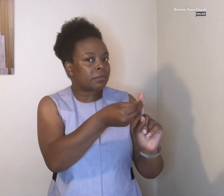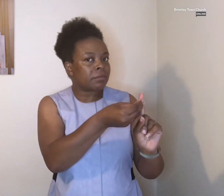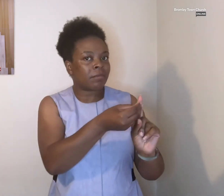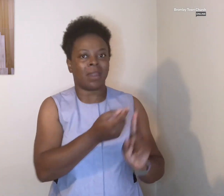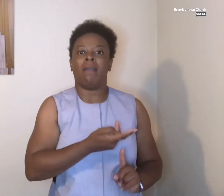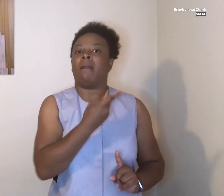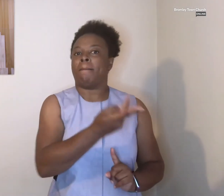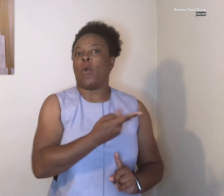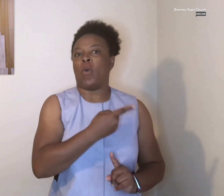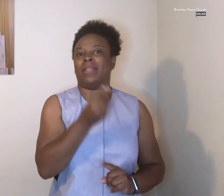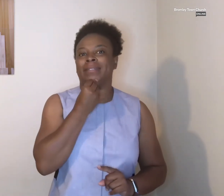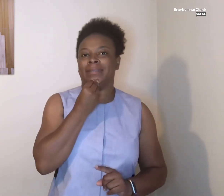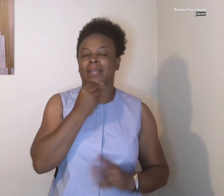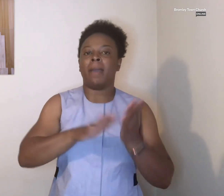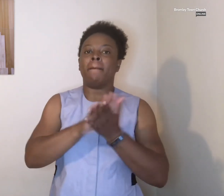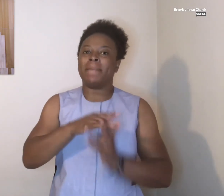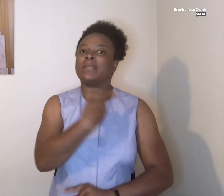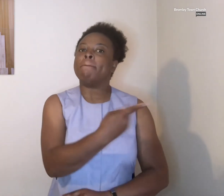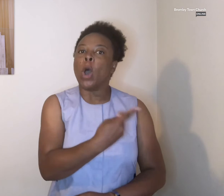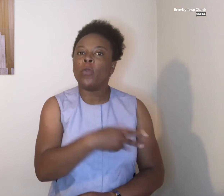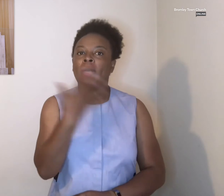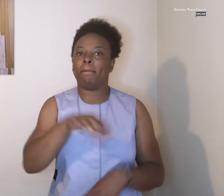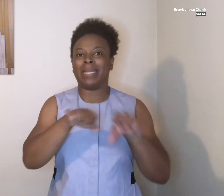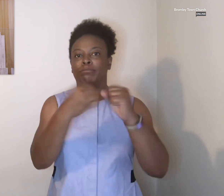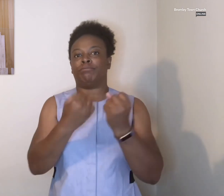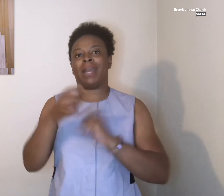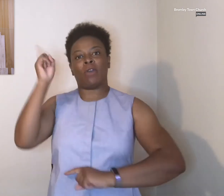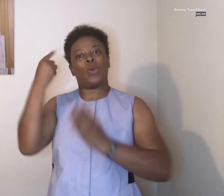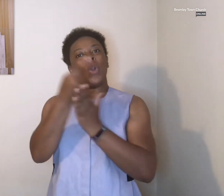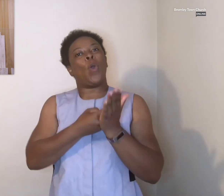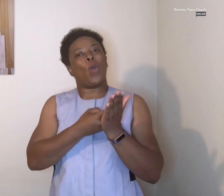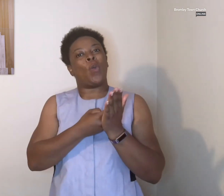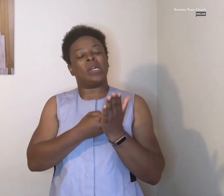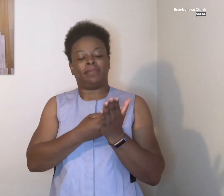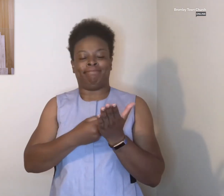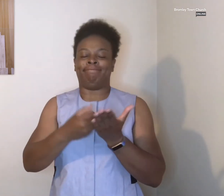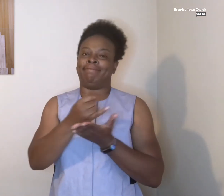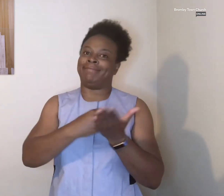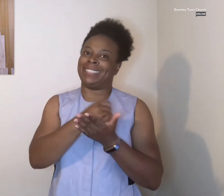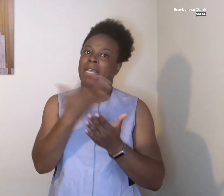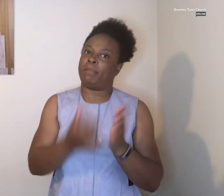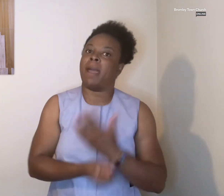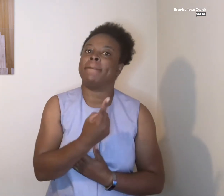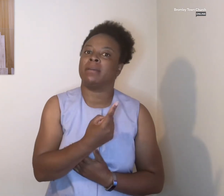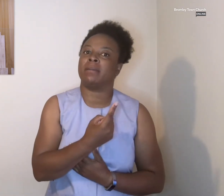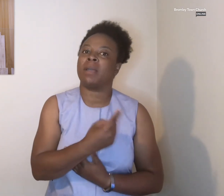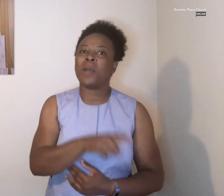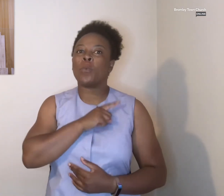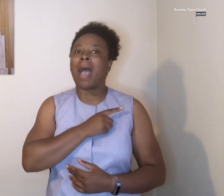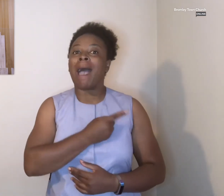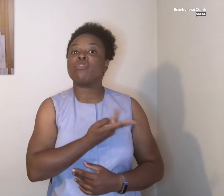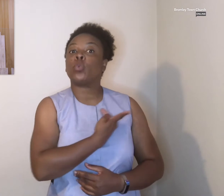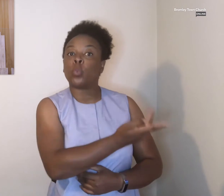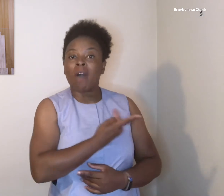were violating the command that God had given. And so sin had taken place. They were transgressing. They were going over